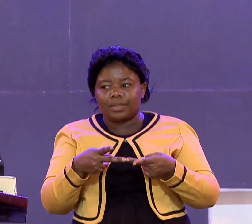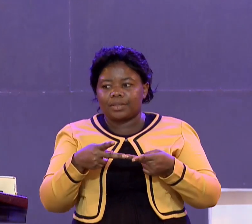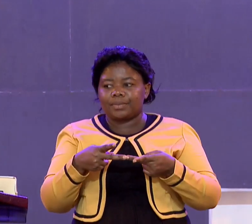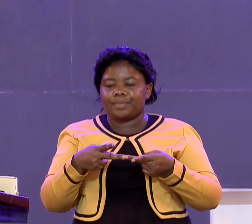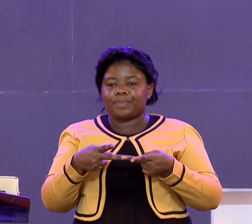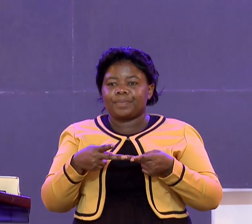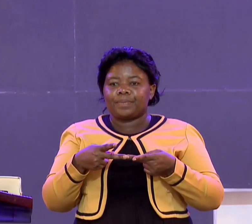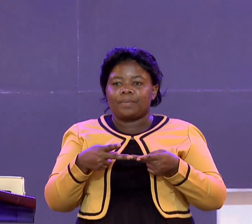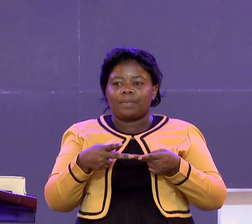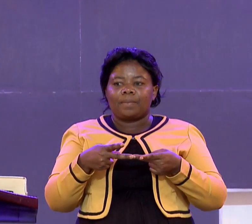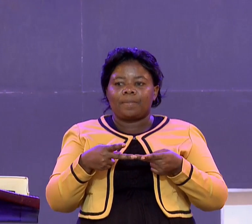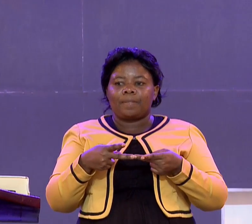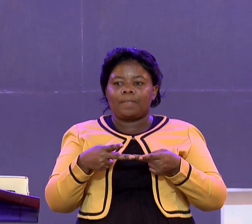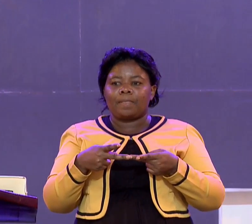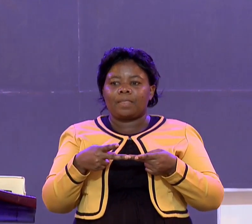And